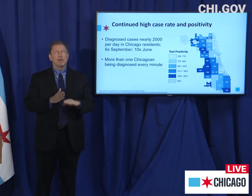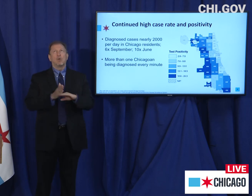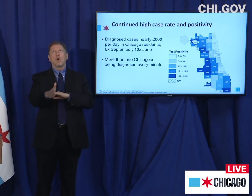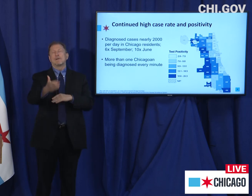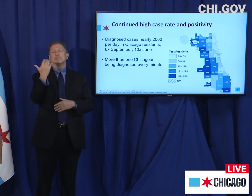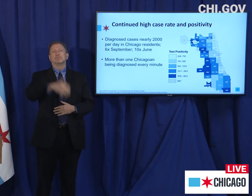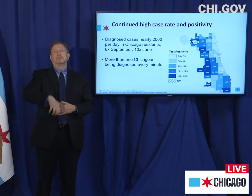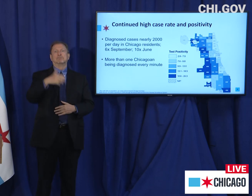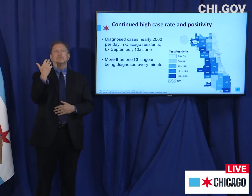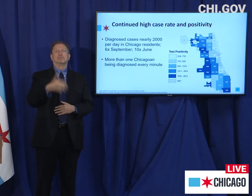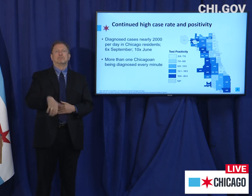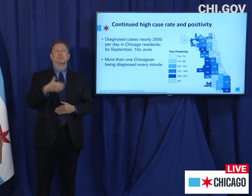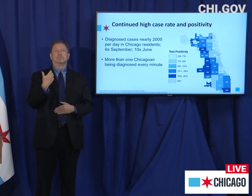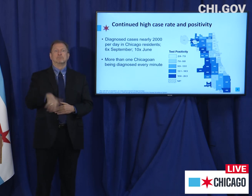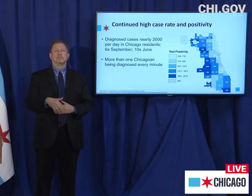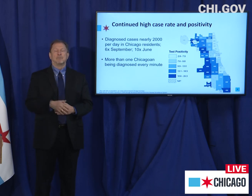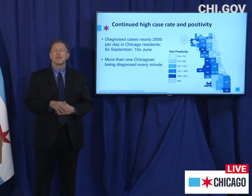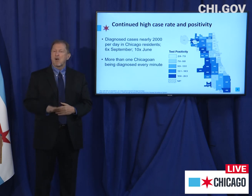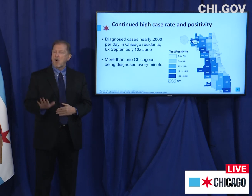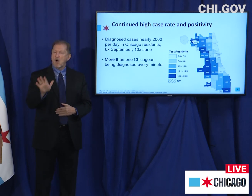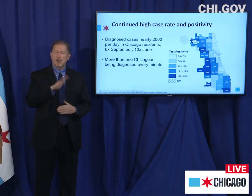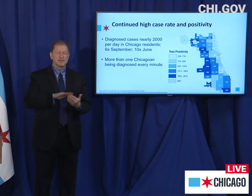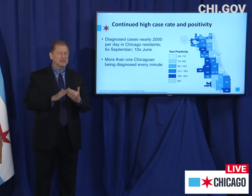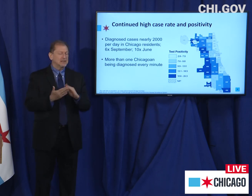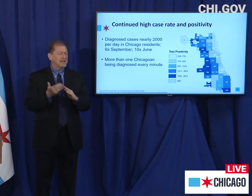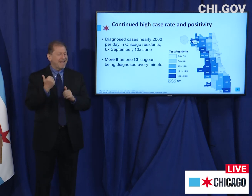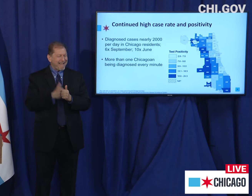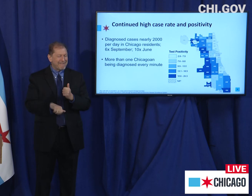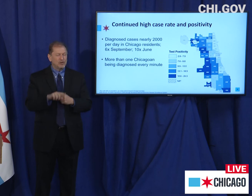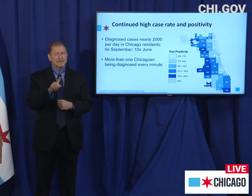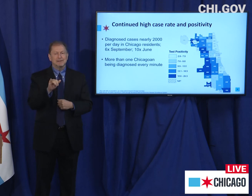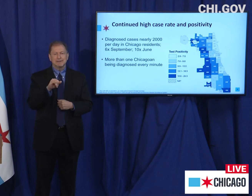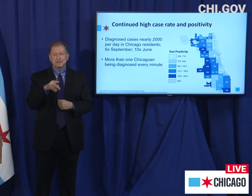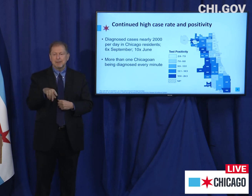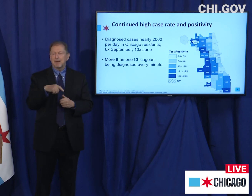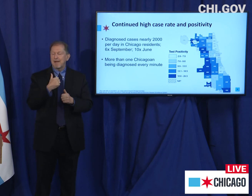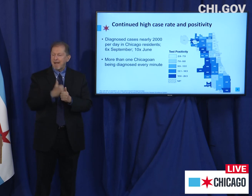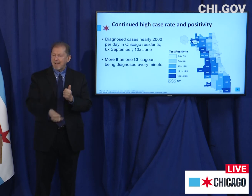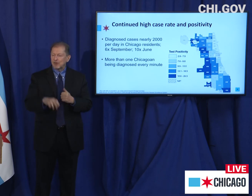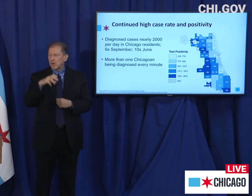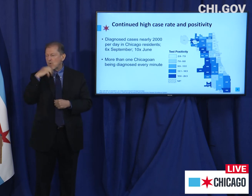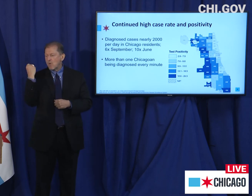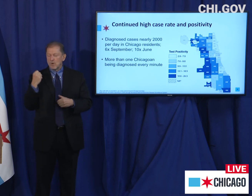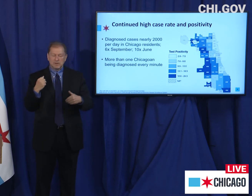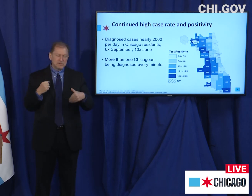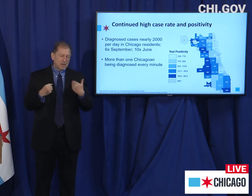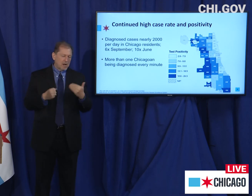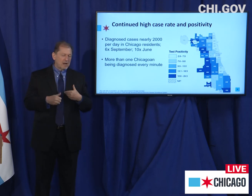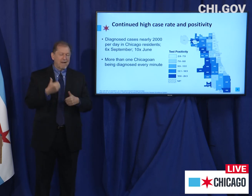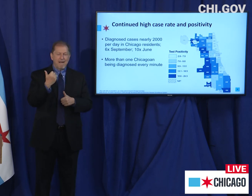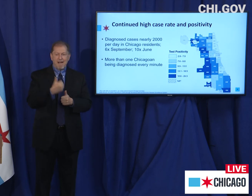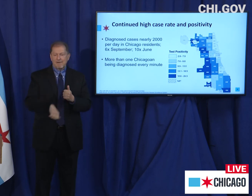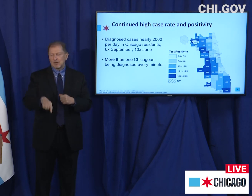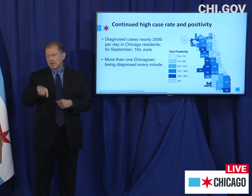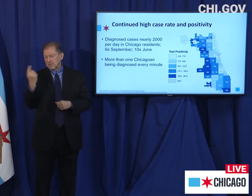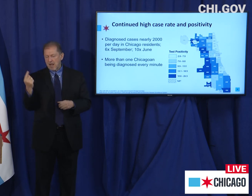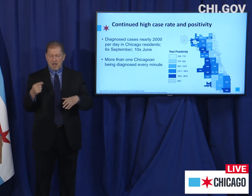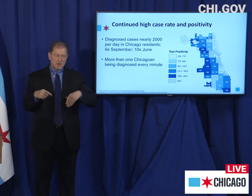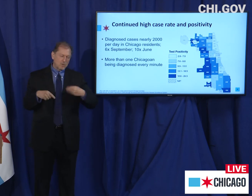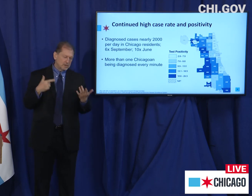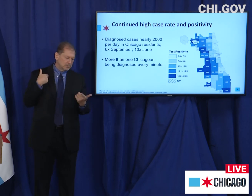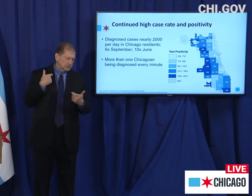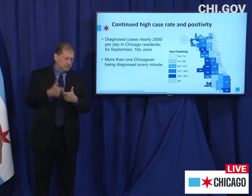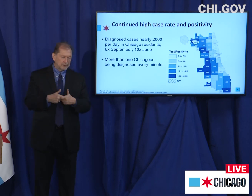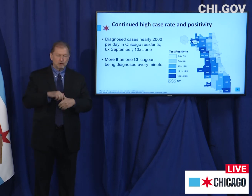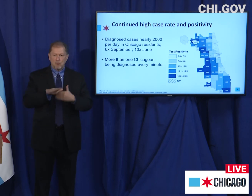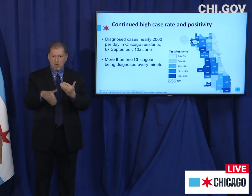Everywhere in the city, every zip code, every age group, every race, ethnicity is part of this surge, and we